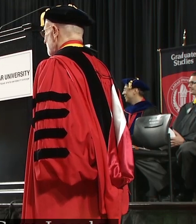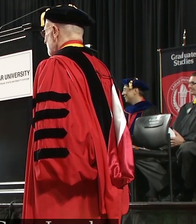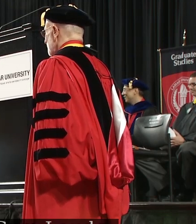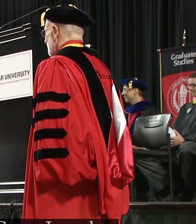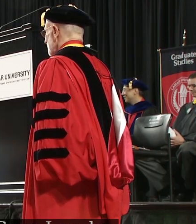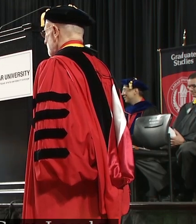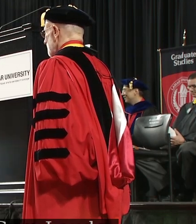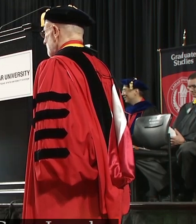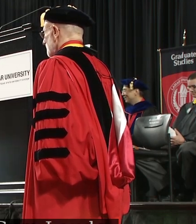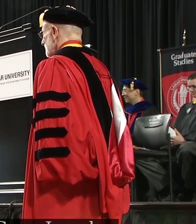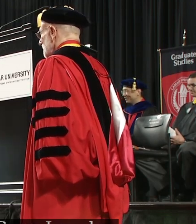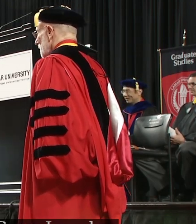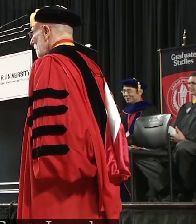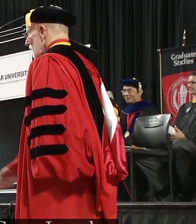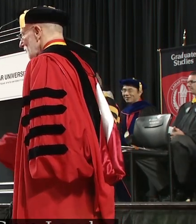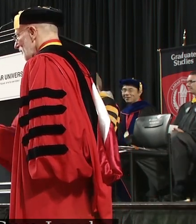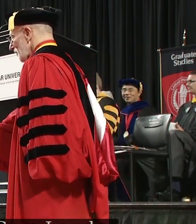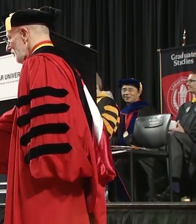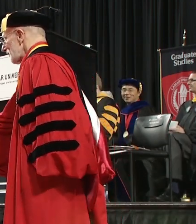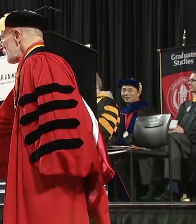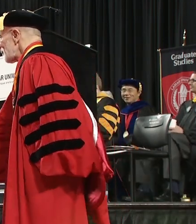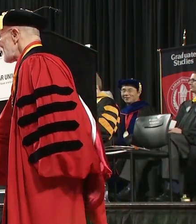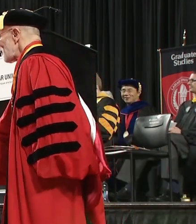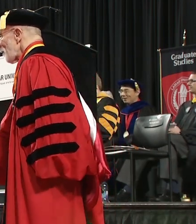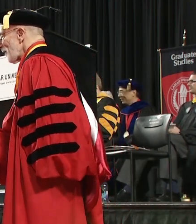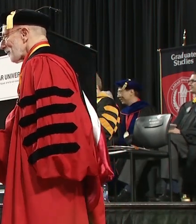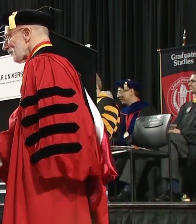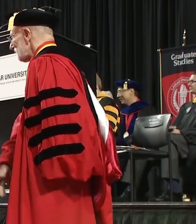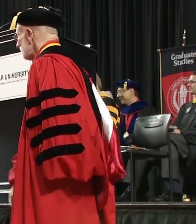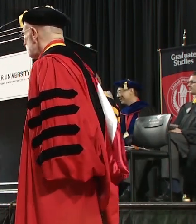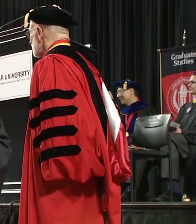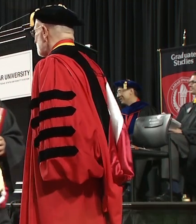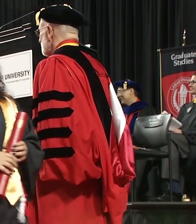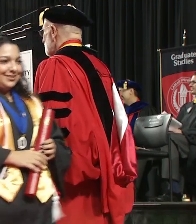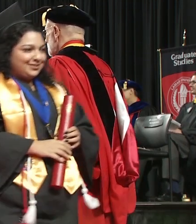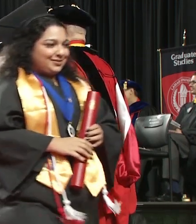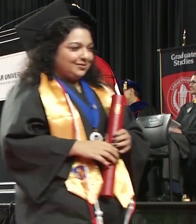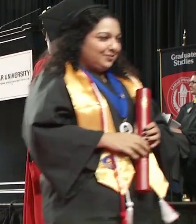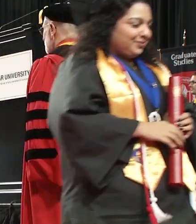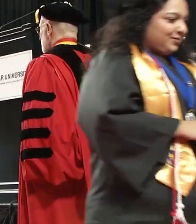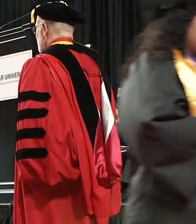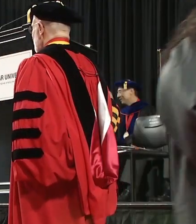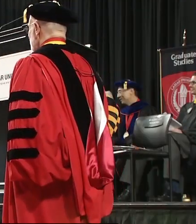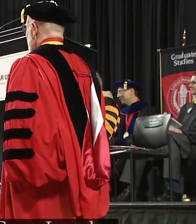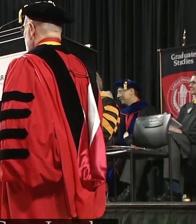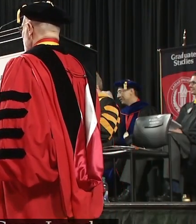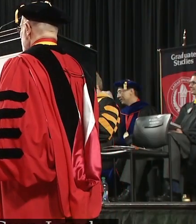Graduating summa cum laude, Erica Marie Haas.